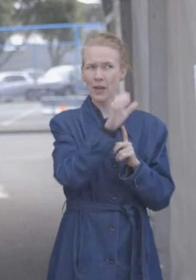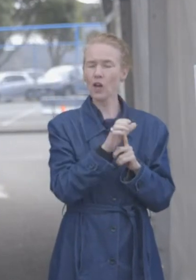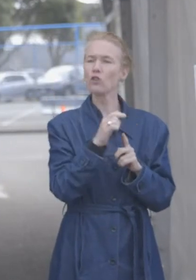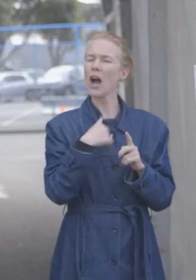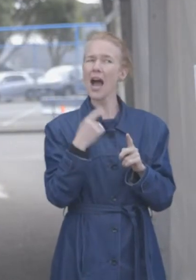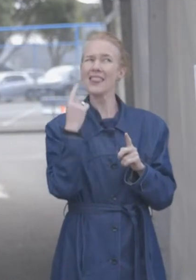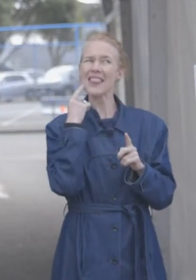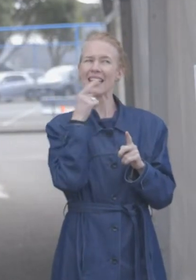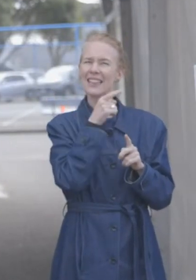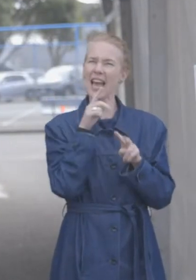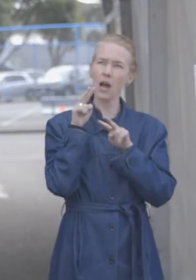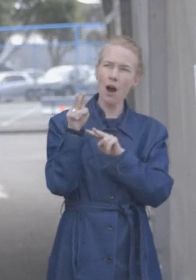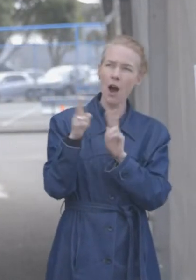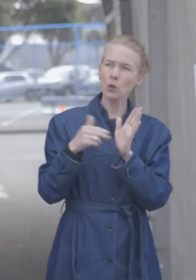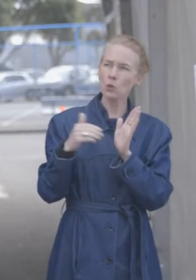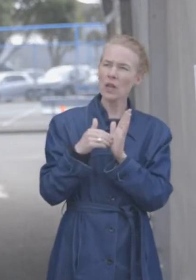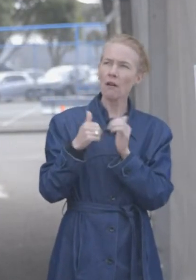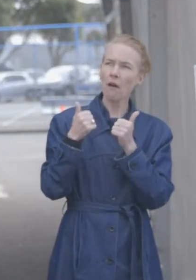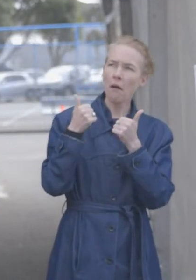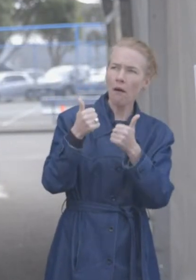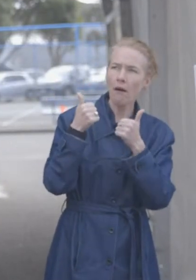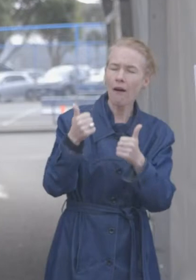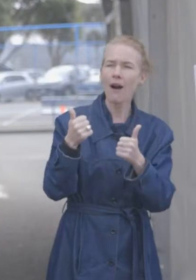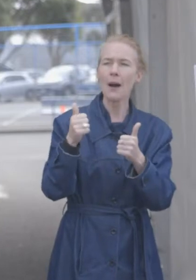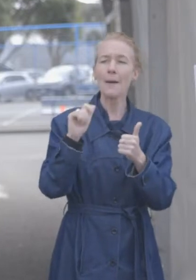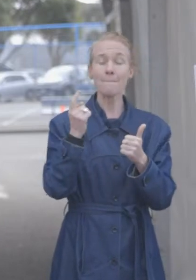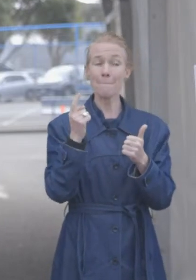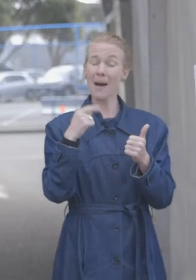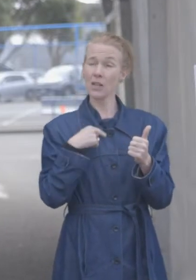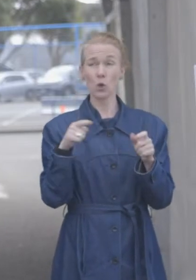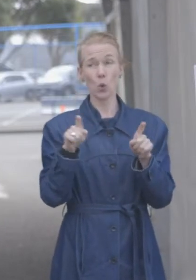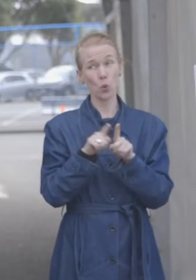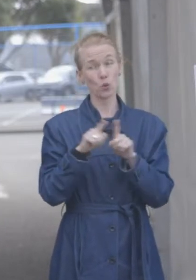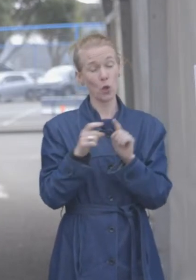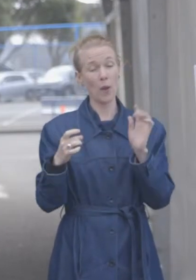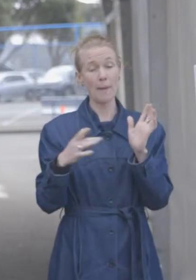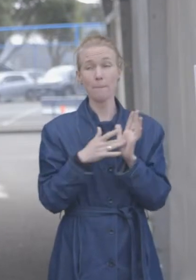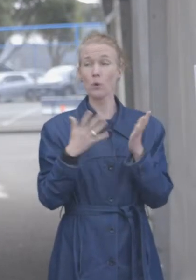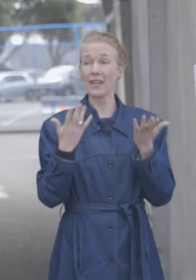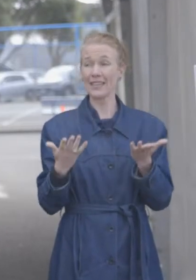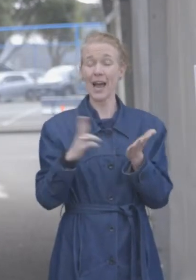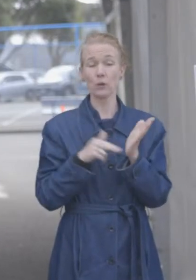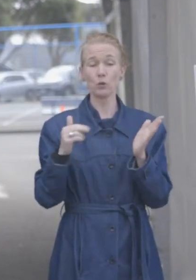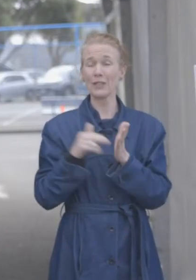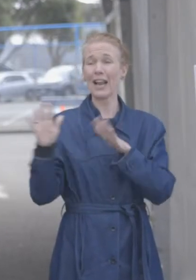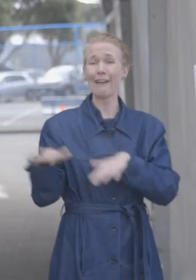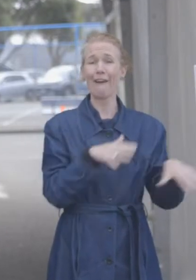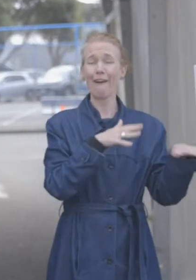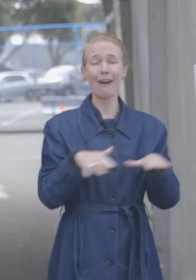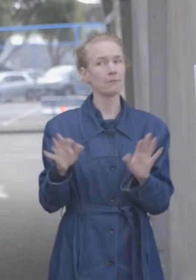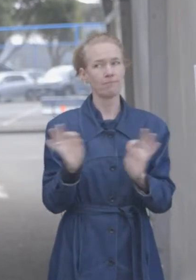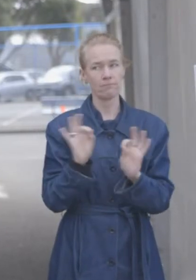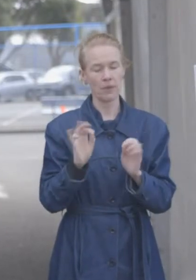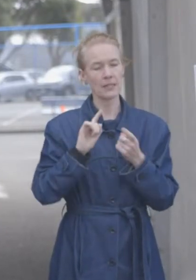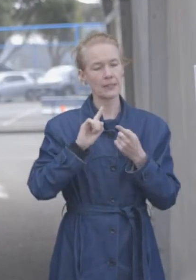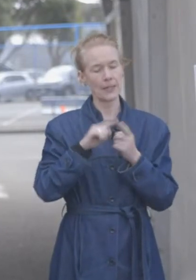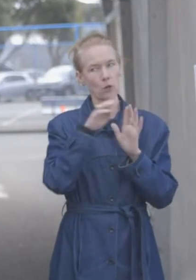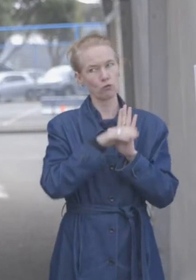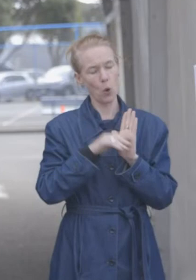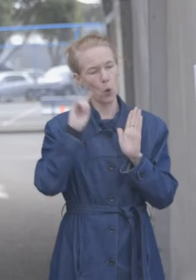reports reminding us, as we are reminding ourselves every day, that we cannot afford to give an inch, we cannot afford to be complacent.